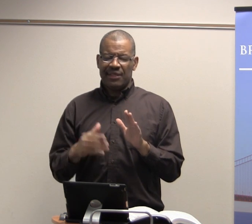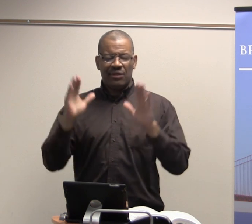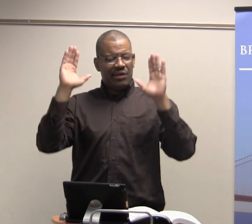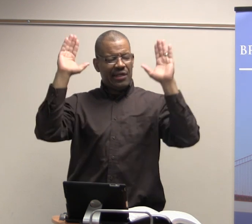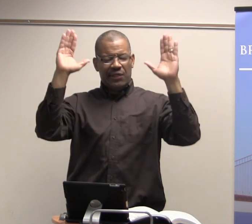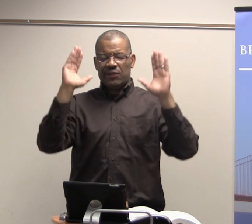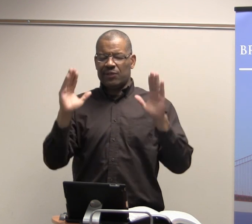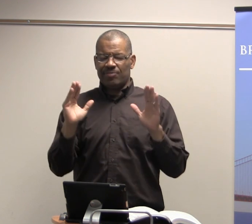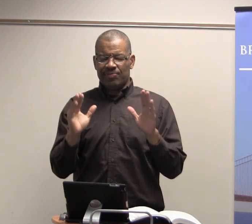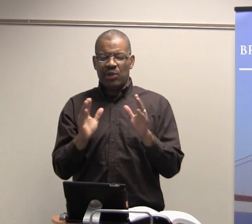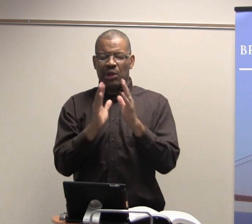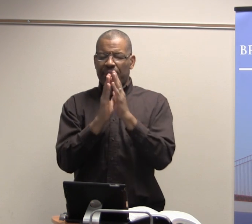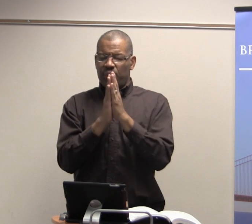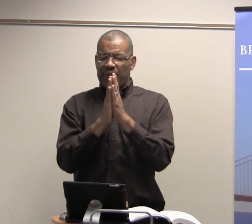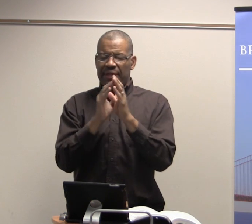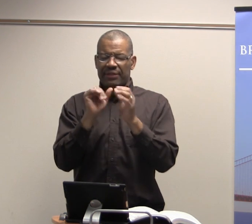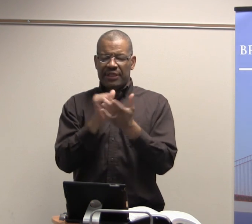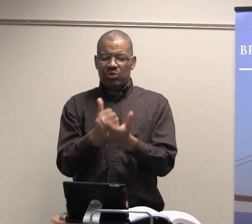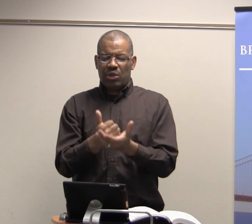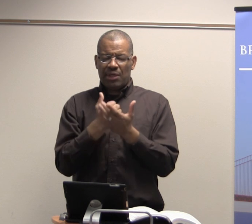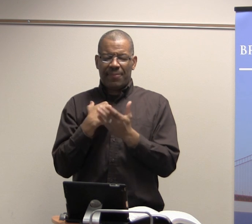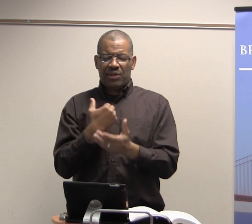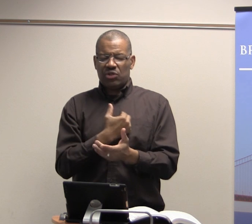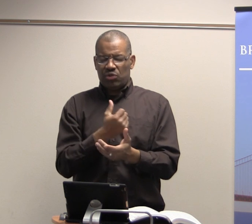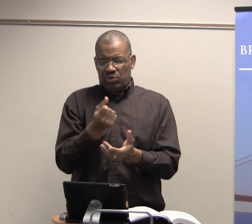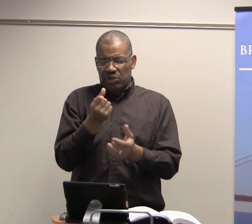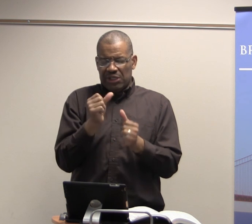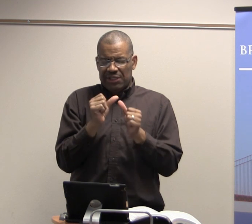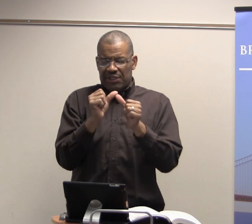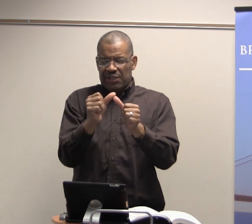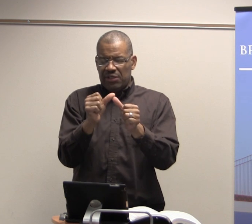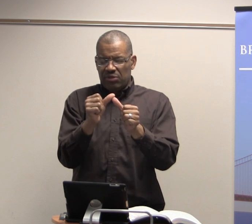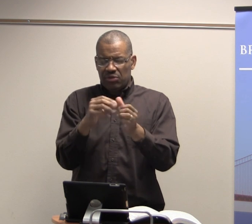Wow. God, I pray that you will help us to continue